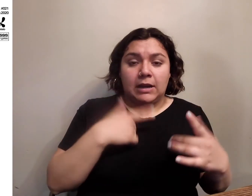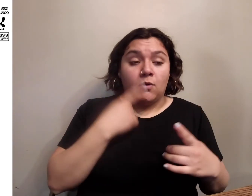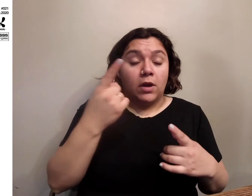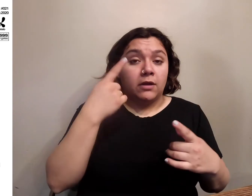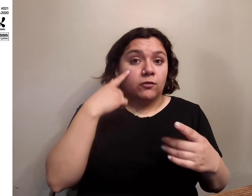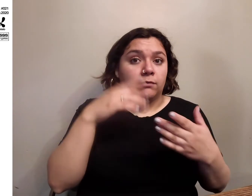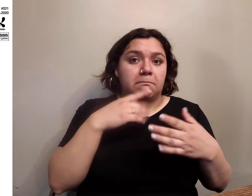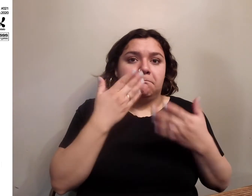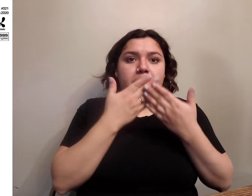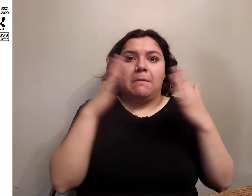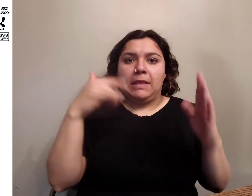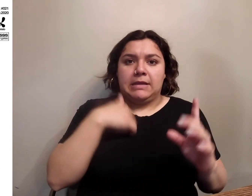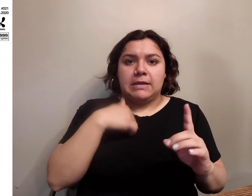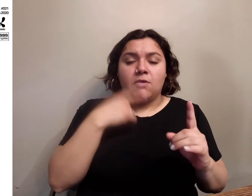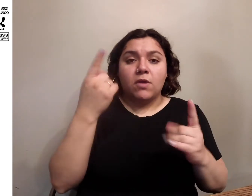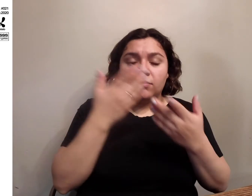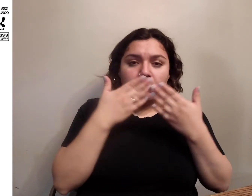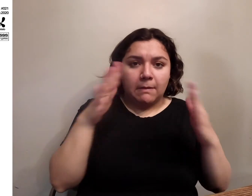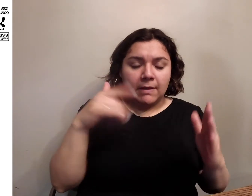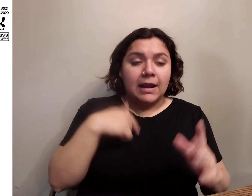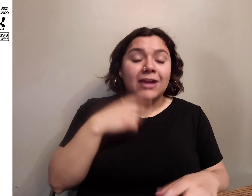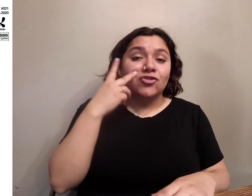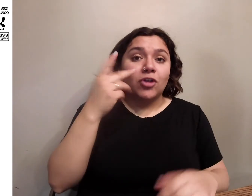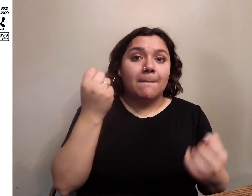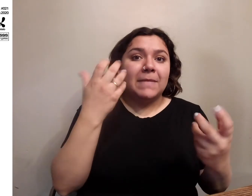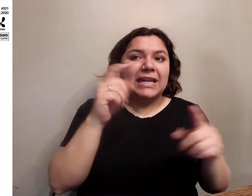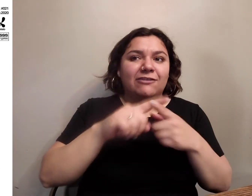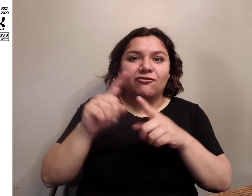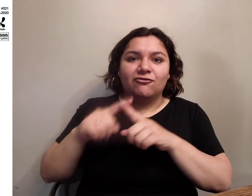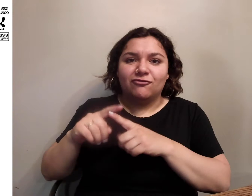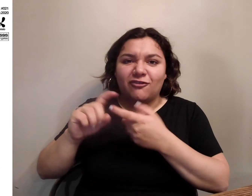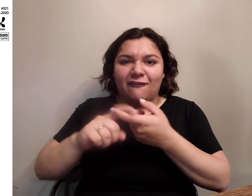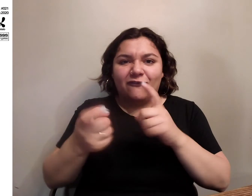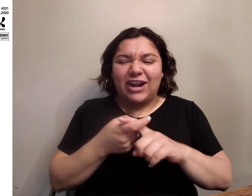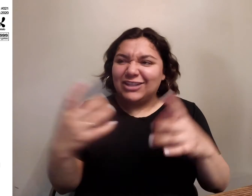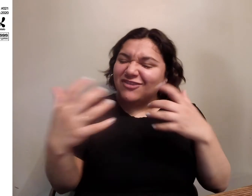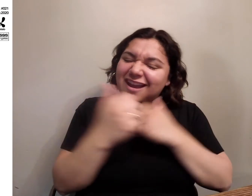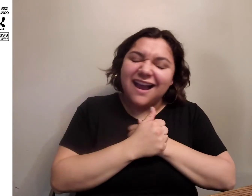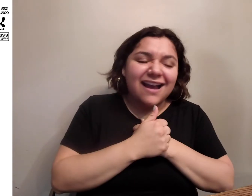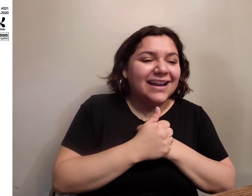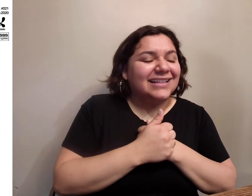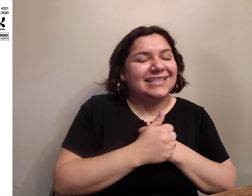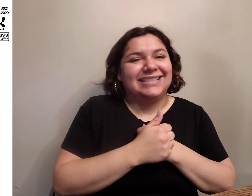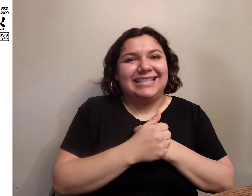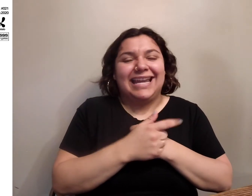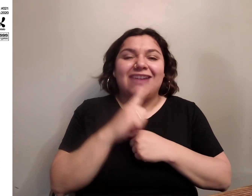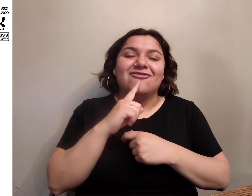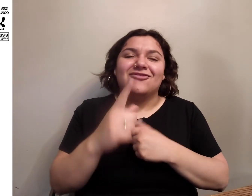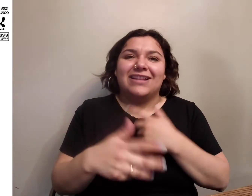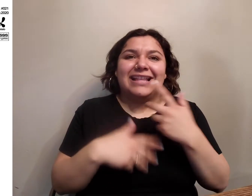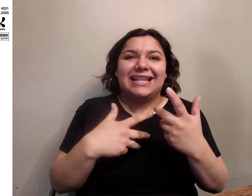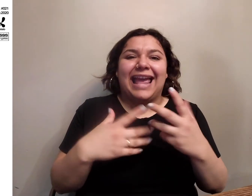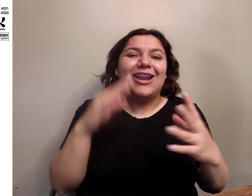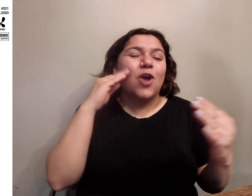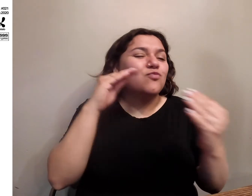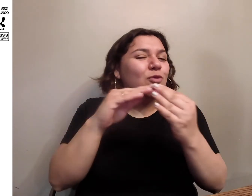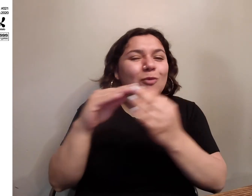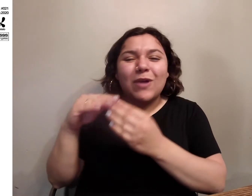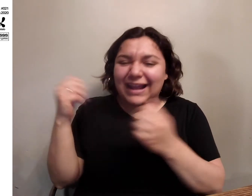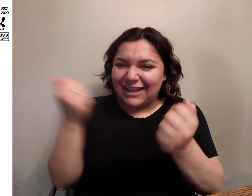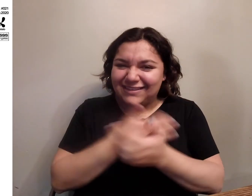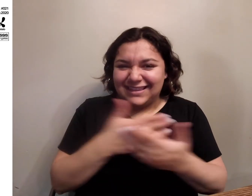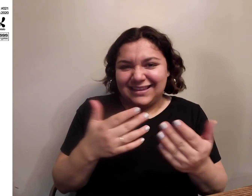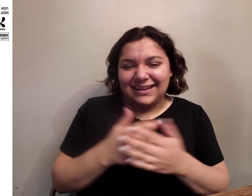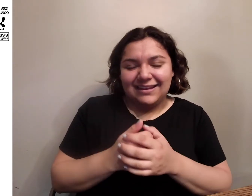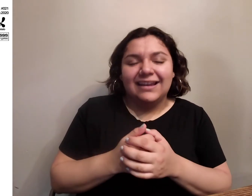public where I saw many friends and we hugged and exchanged kisses, and